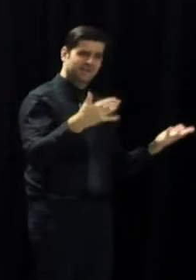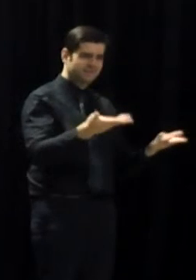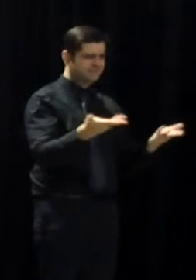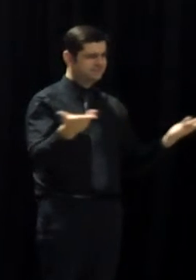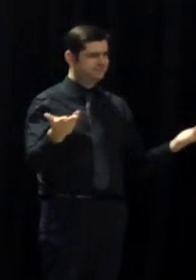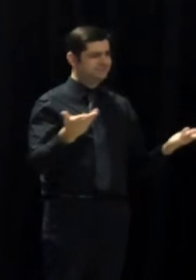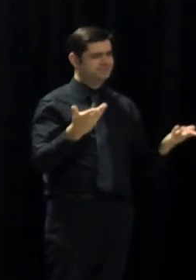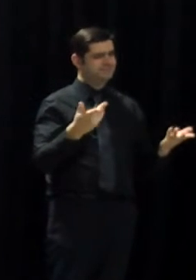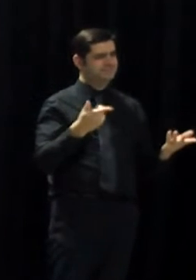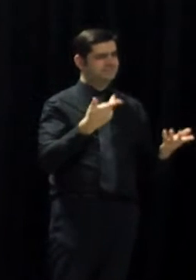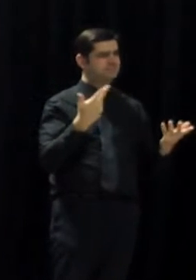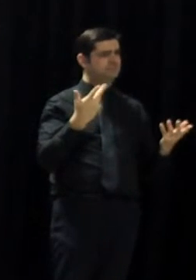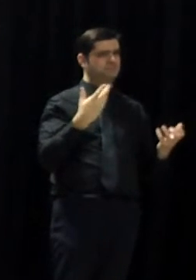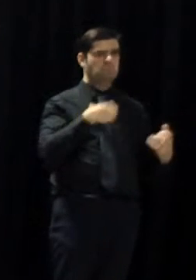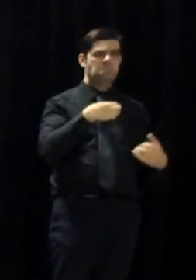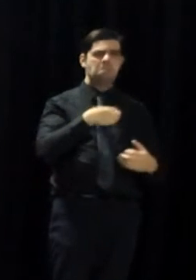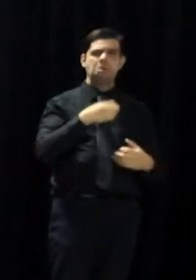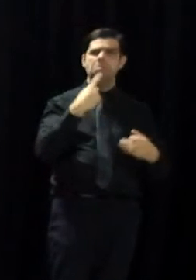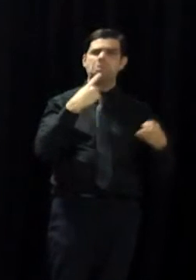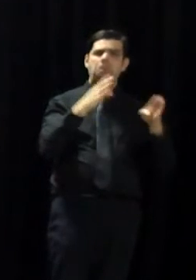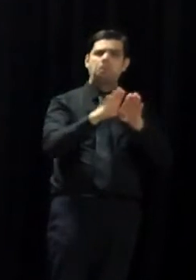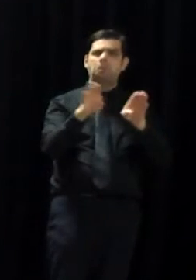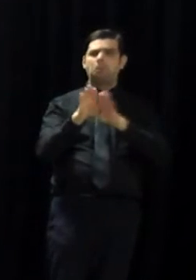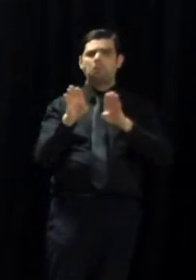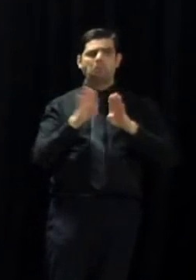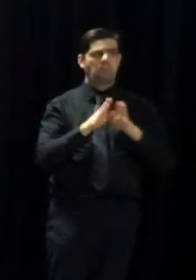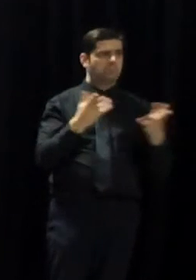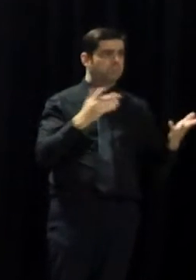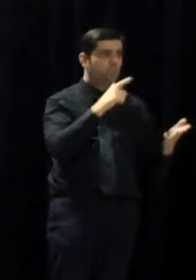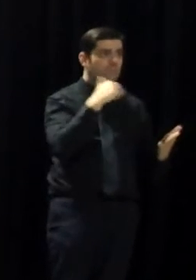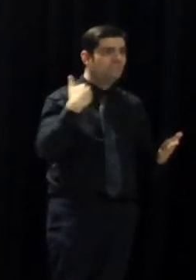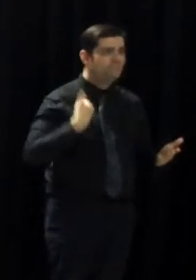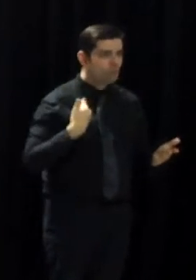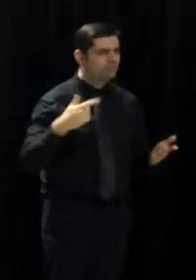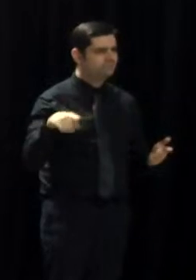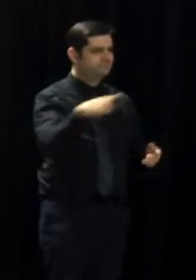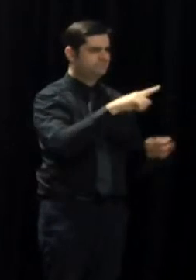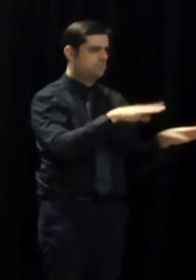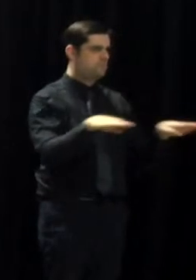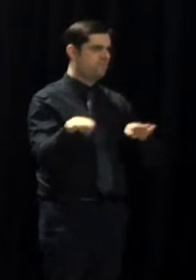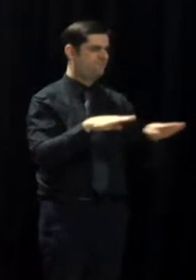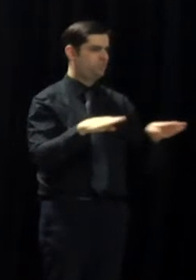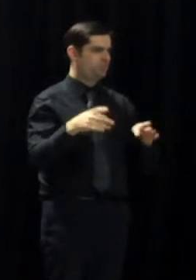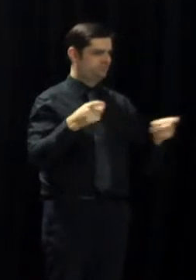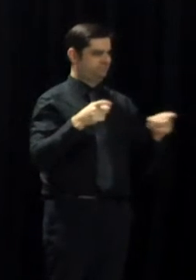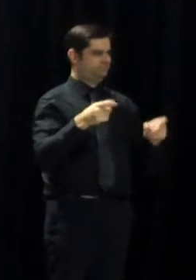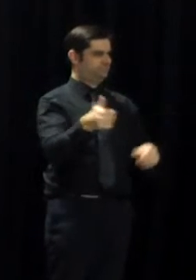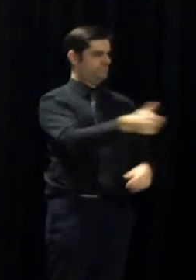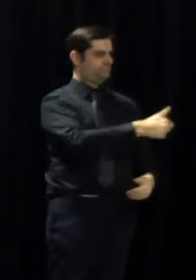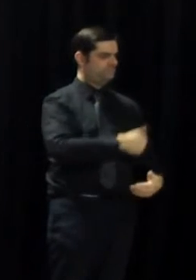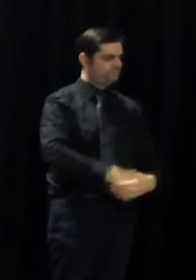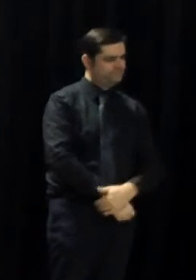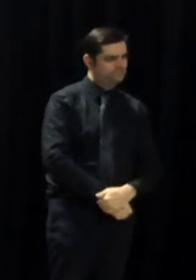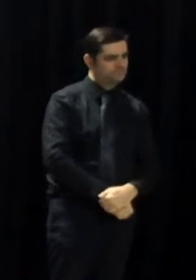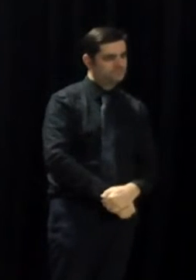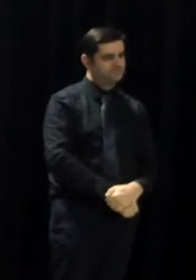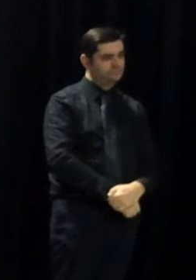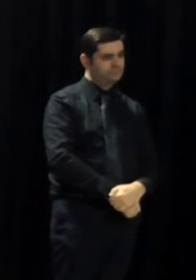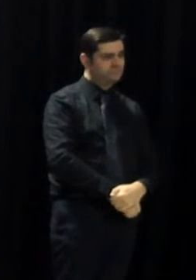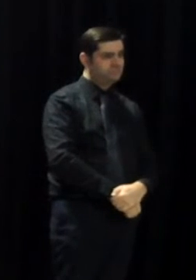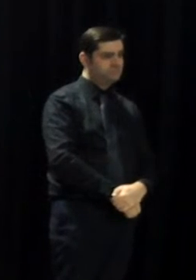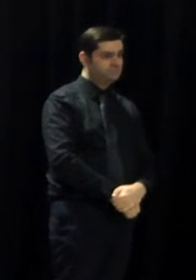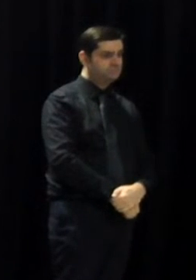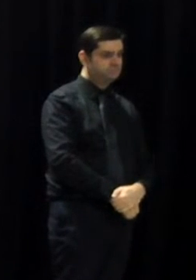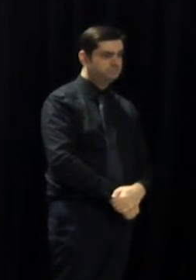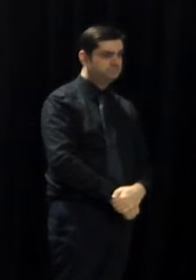ramping up at the same time. Really happy to report that we received a very generous offer from one of our local companies this week. They